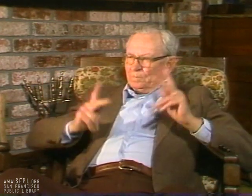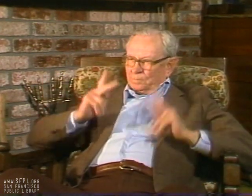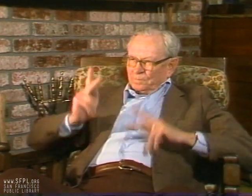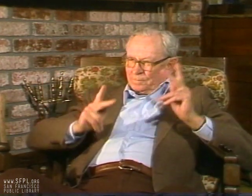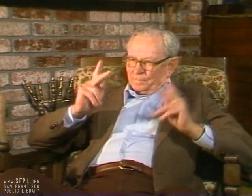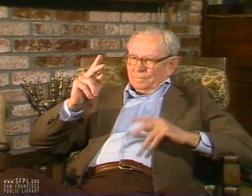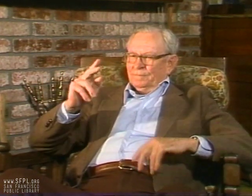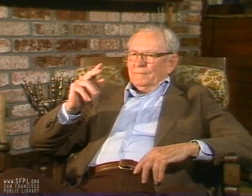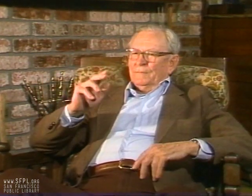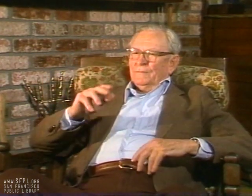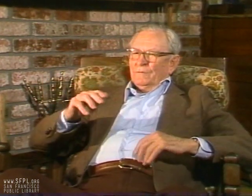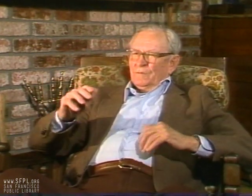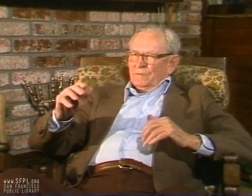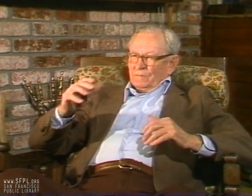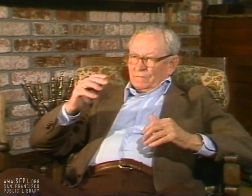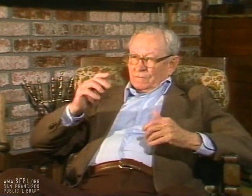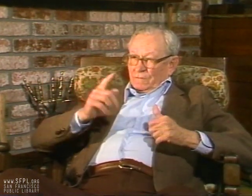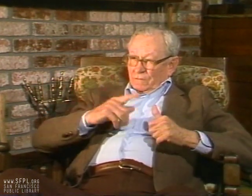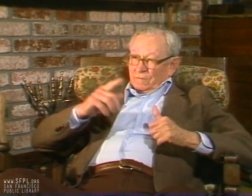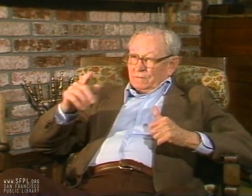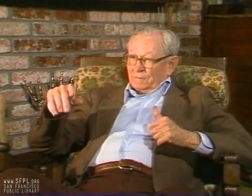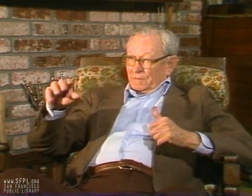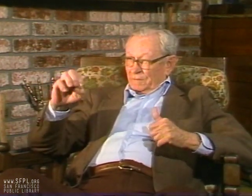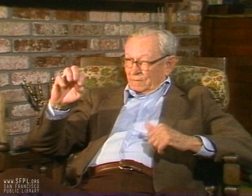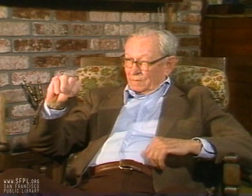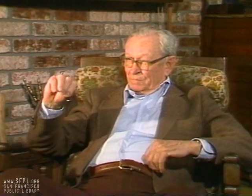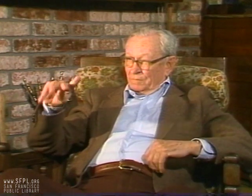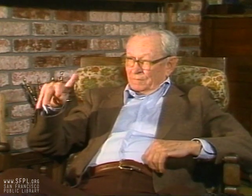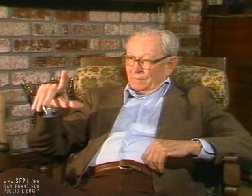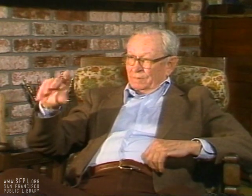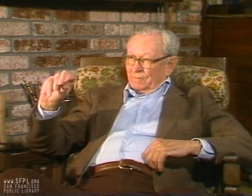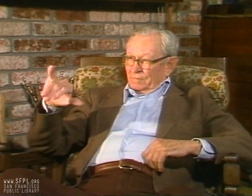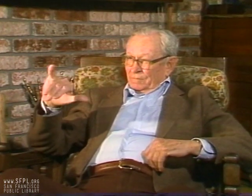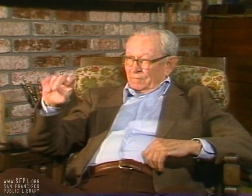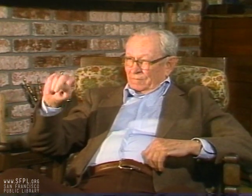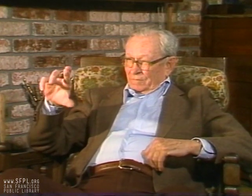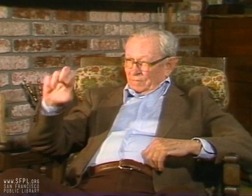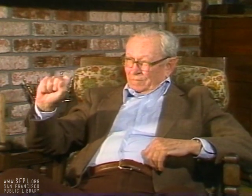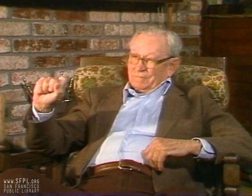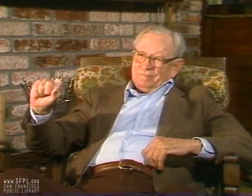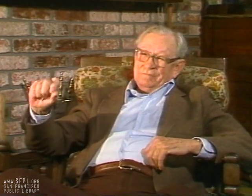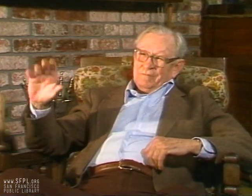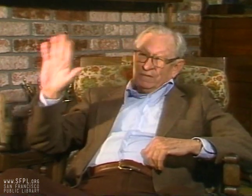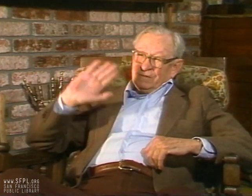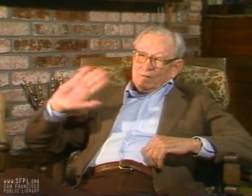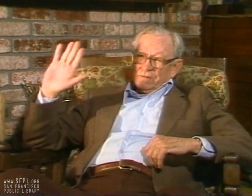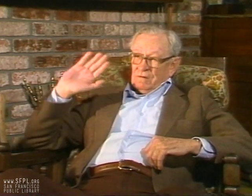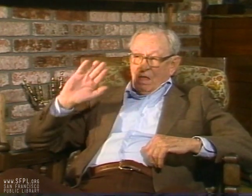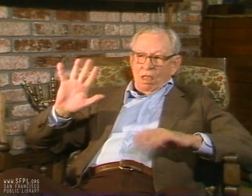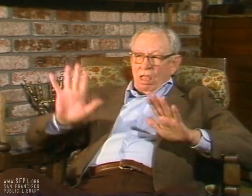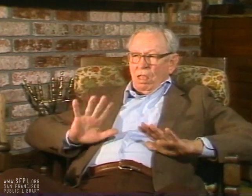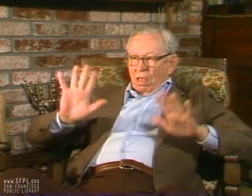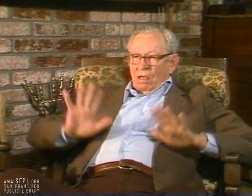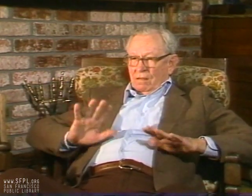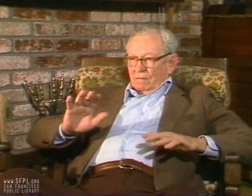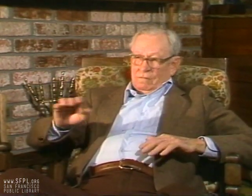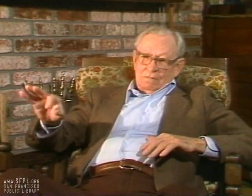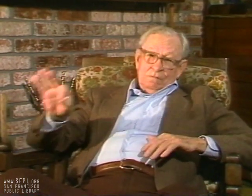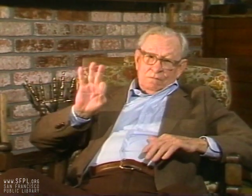people. In the past, employers have been afraid to hire deaf